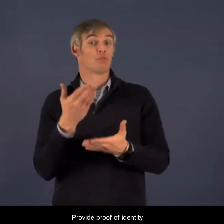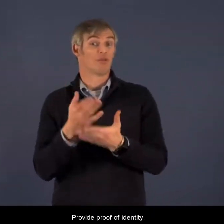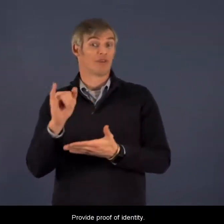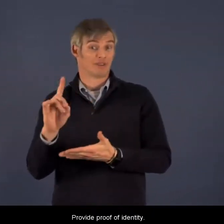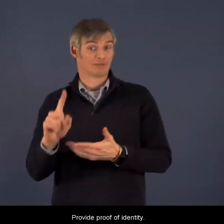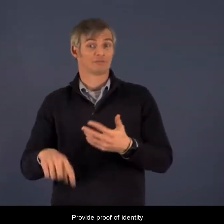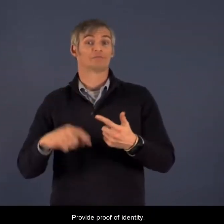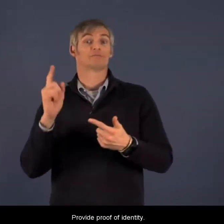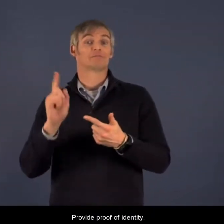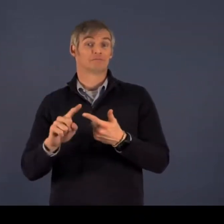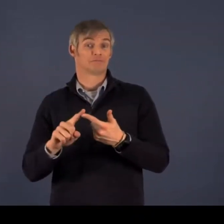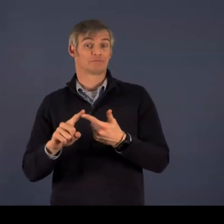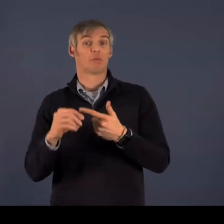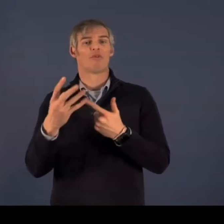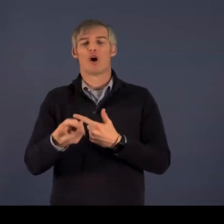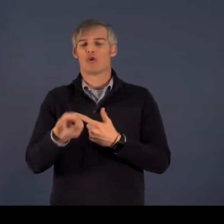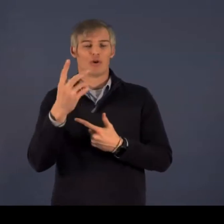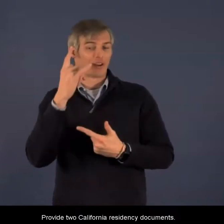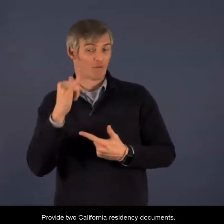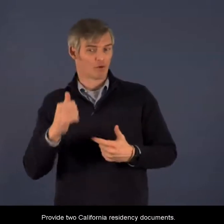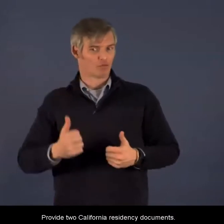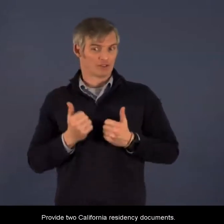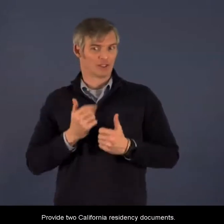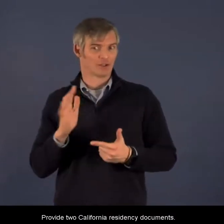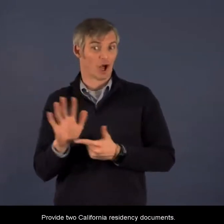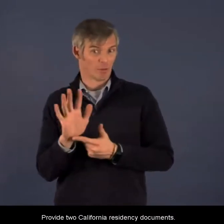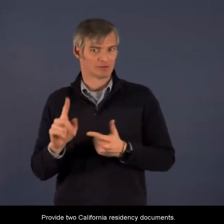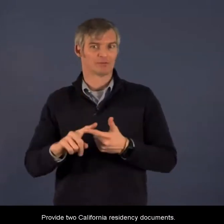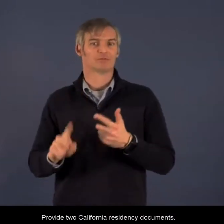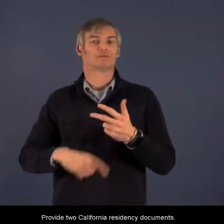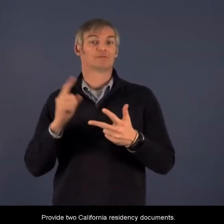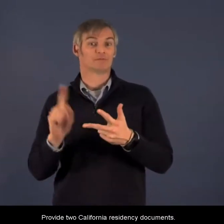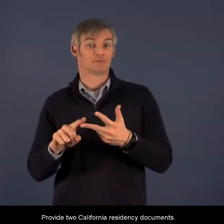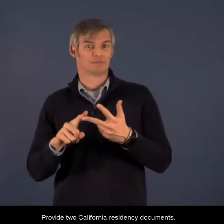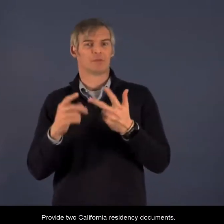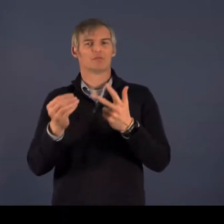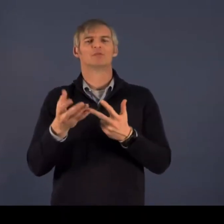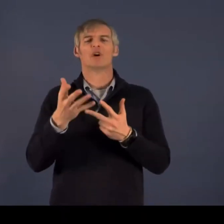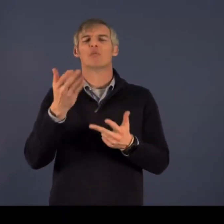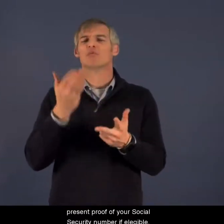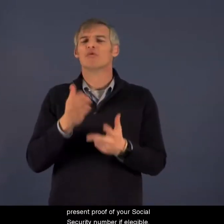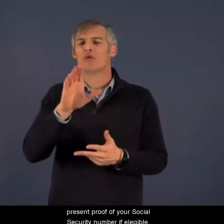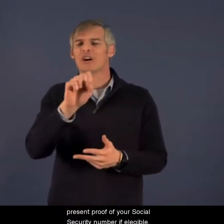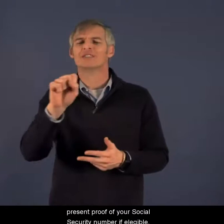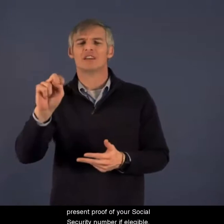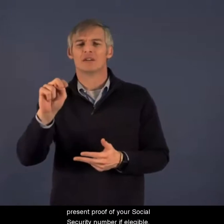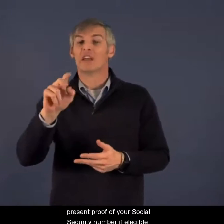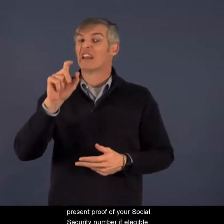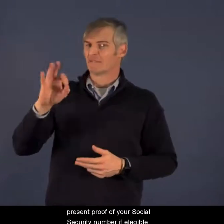provide proof of identity, provide 2 California residency documents, present proof of your Social Security number